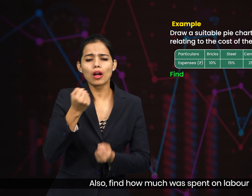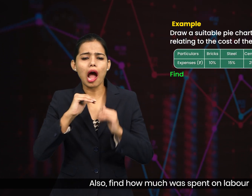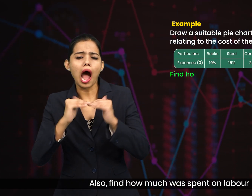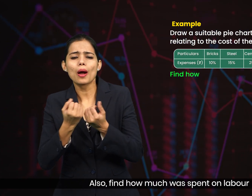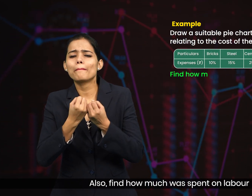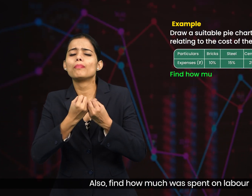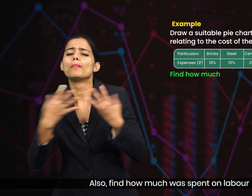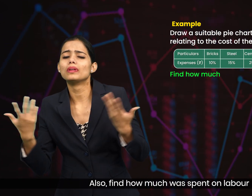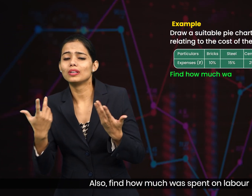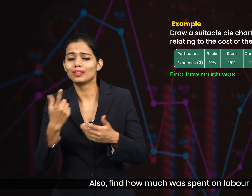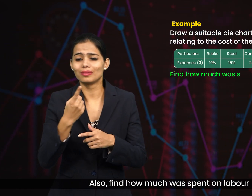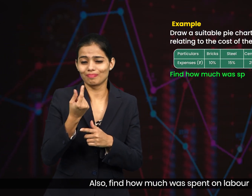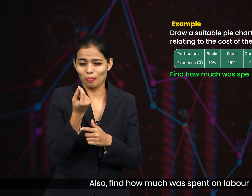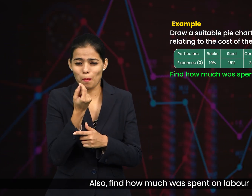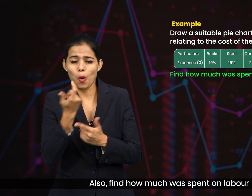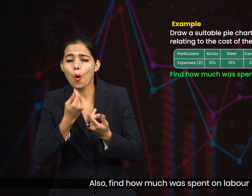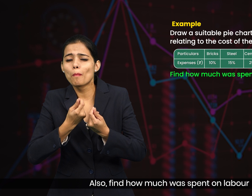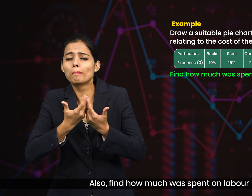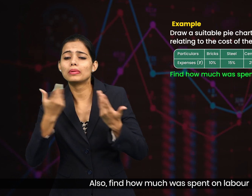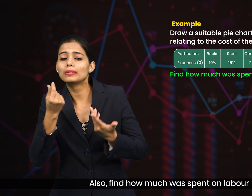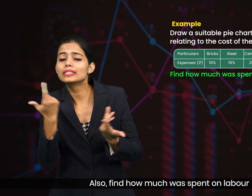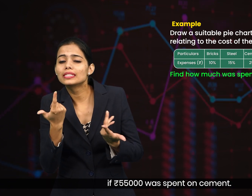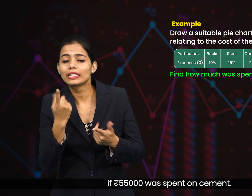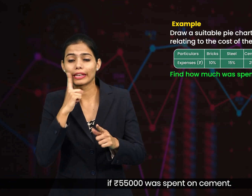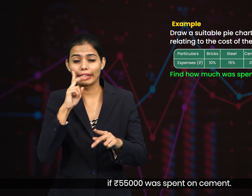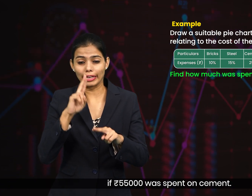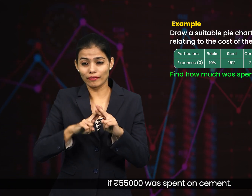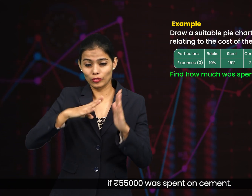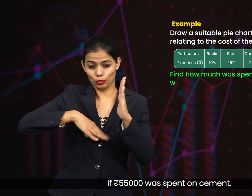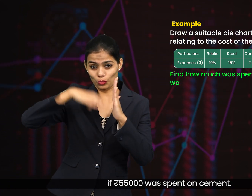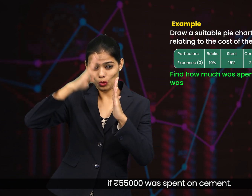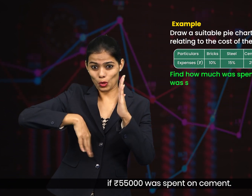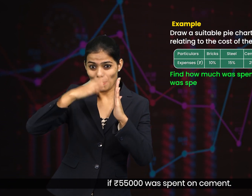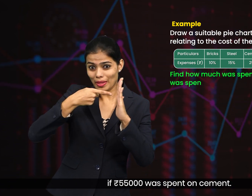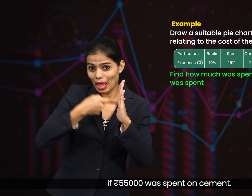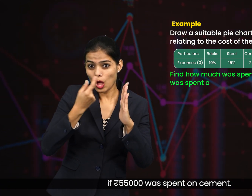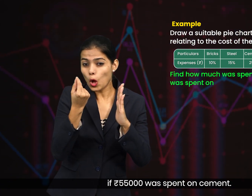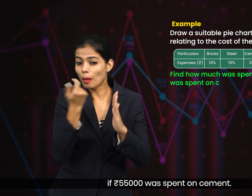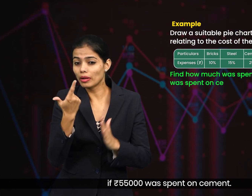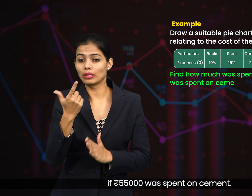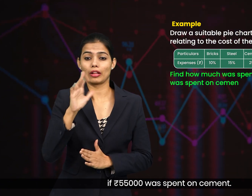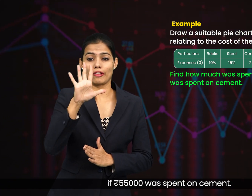Also, find how much was spent on labor if rupees 55,000 was spent on